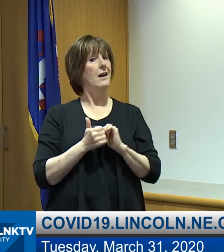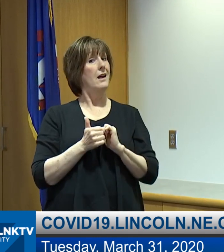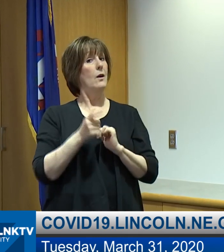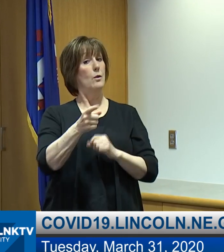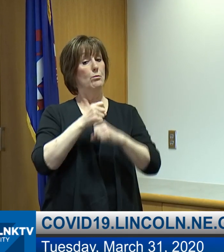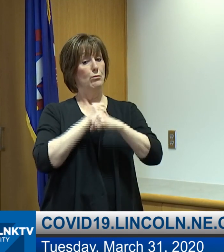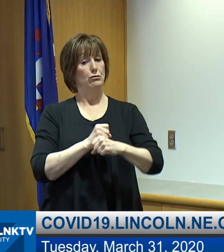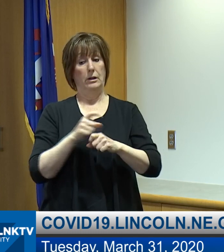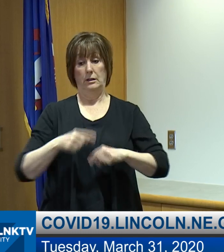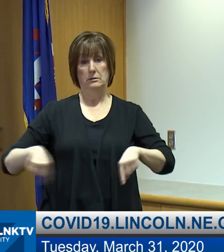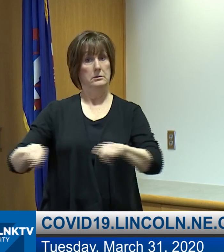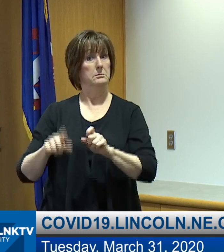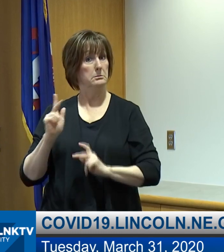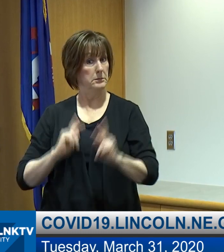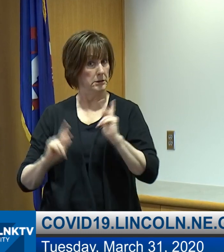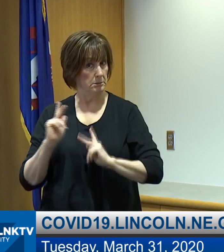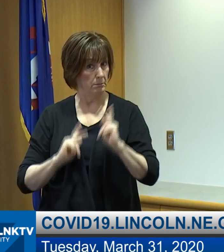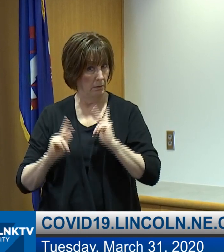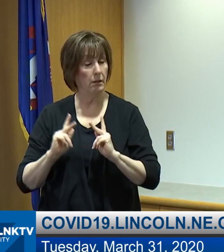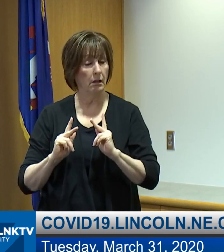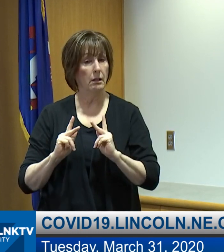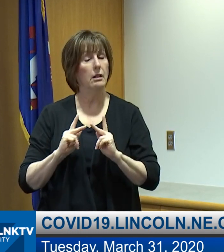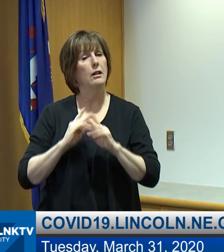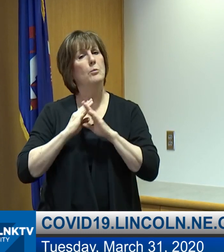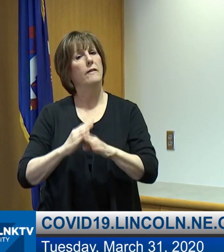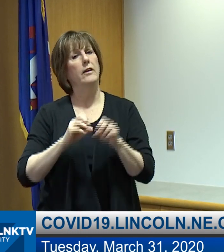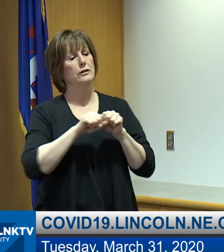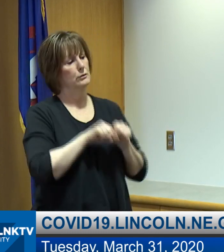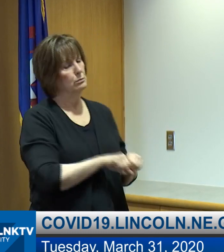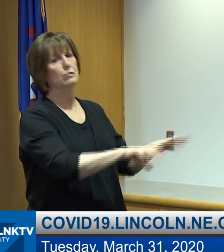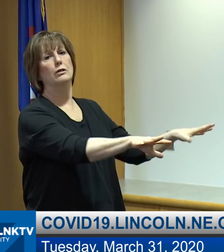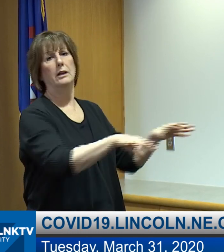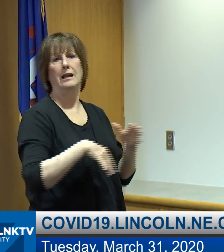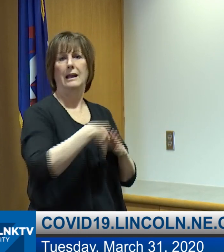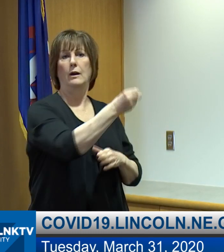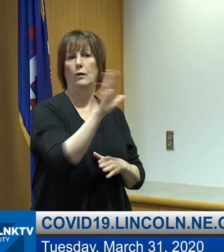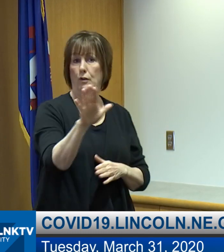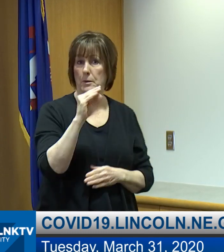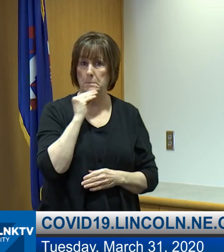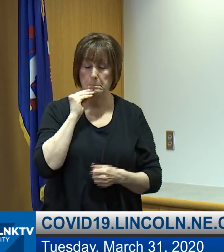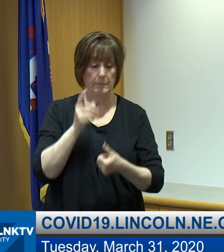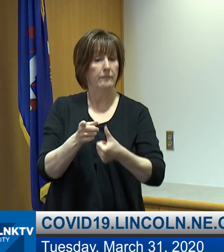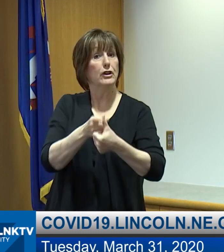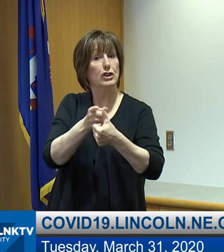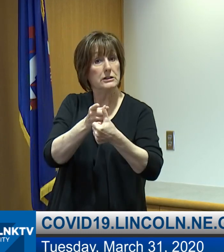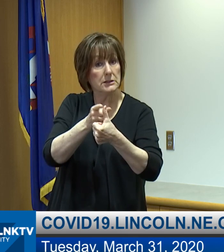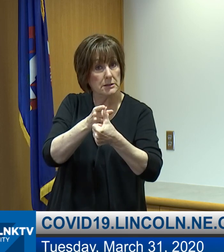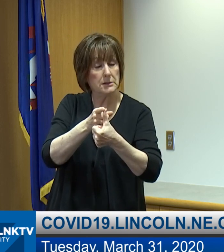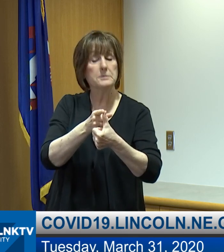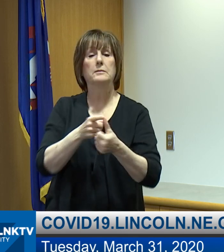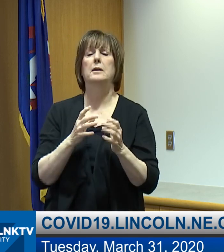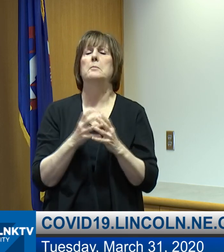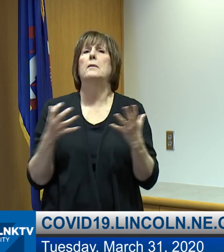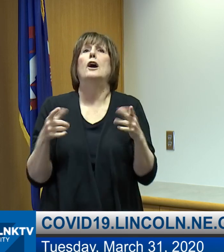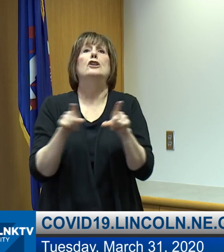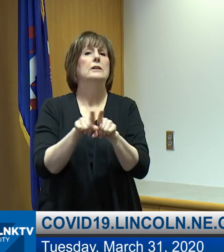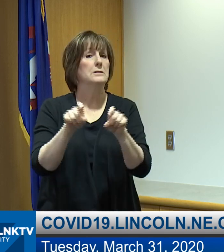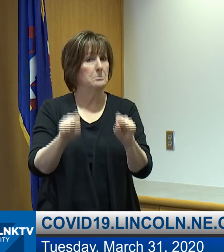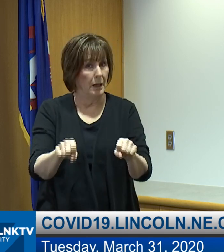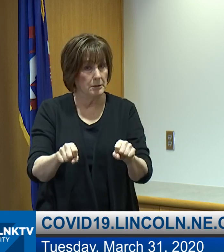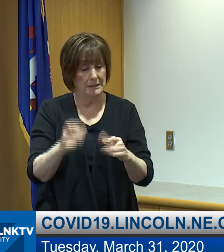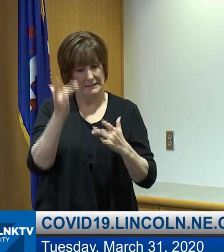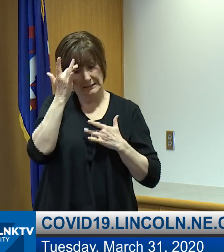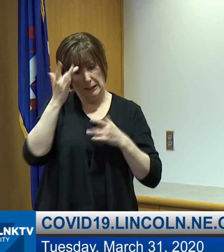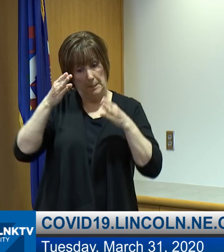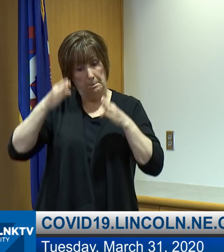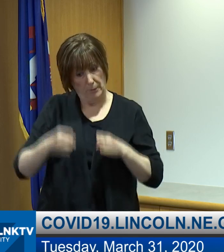others in your household safe and prevent COVID-19 from spreading outside your home. First, as much as possible, the sick